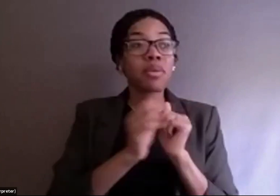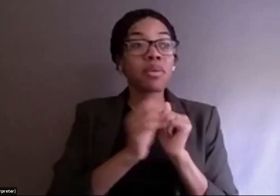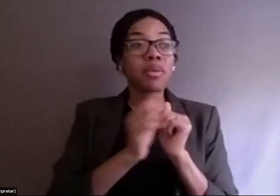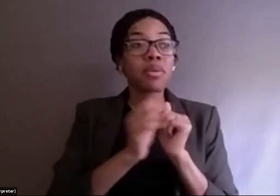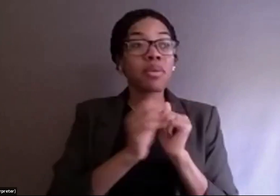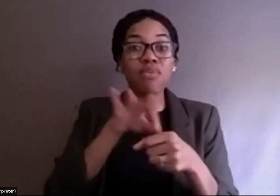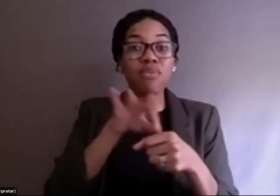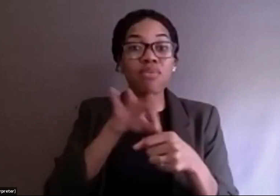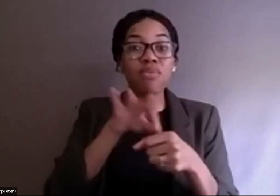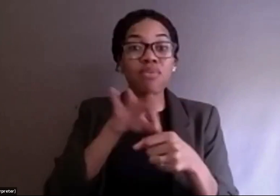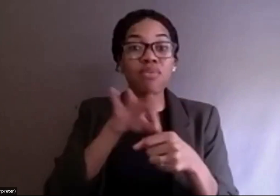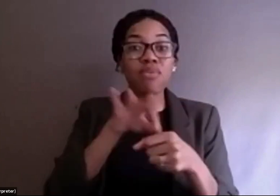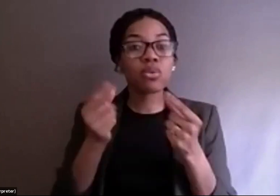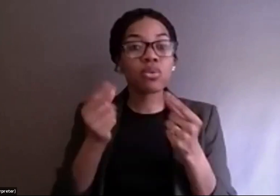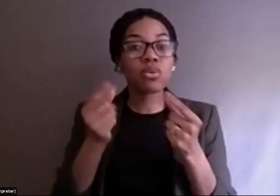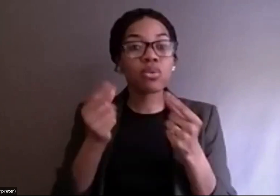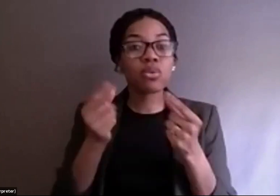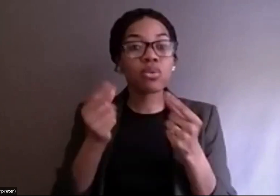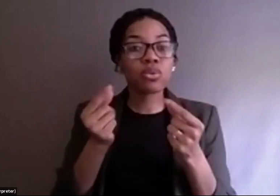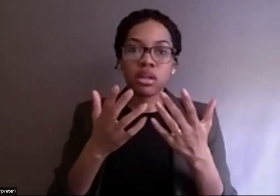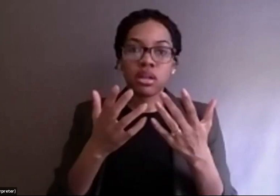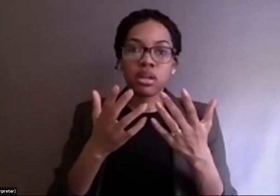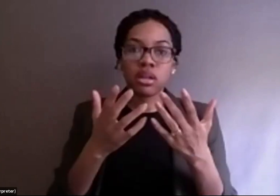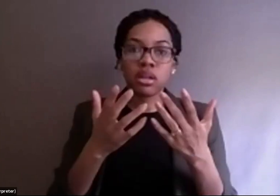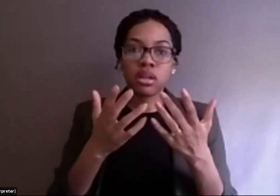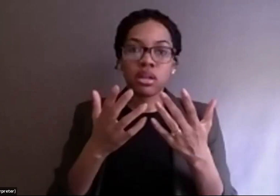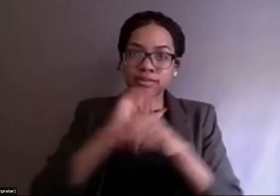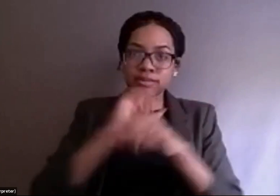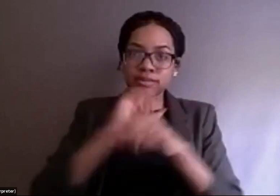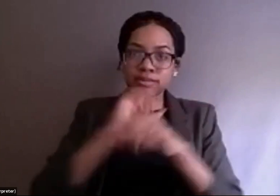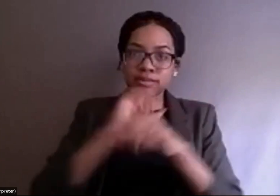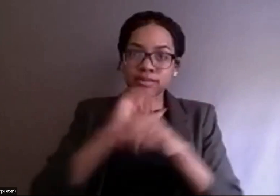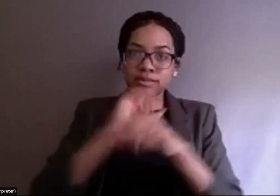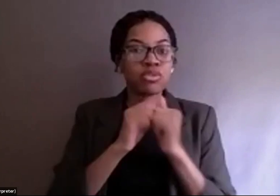mass fashion. So we created the